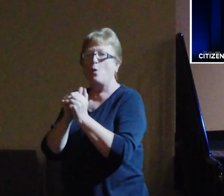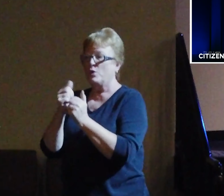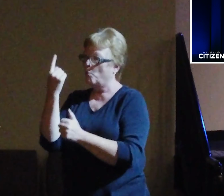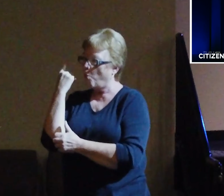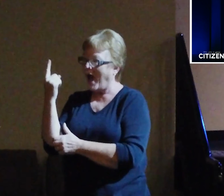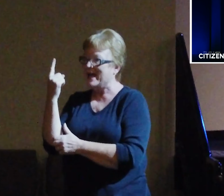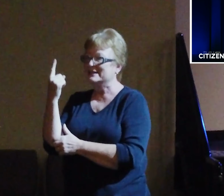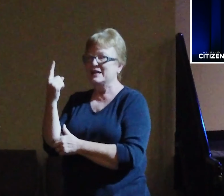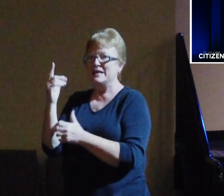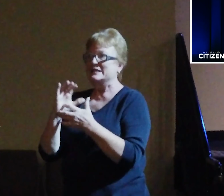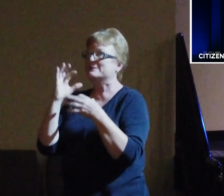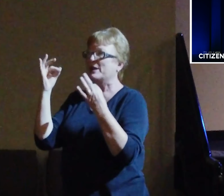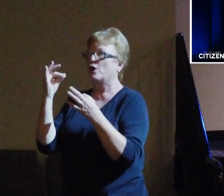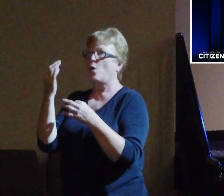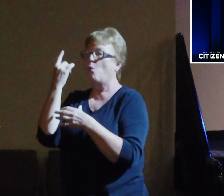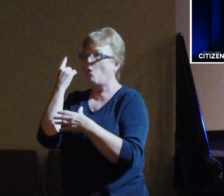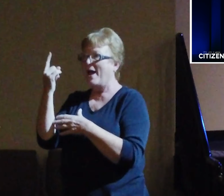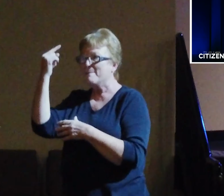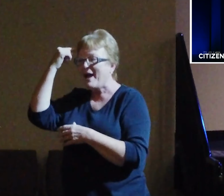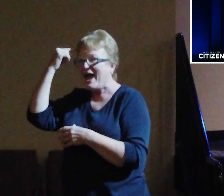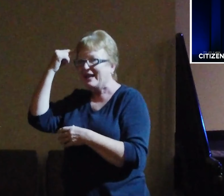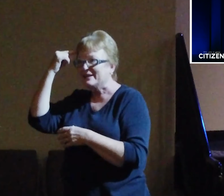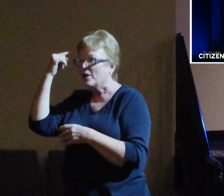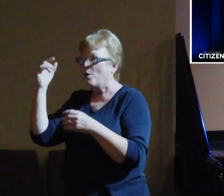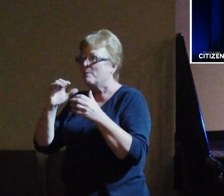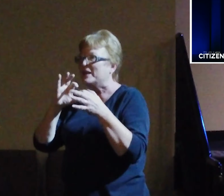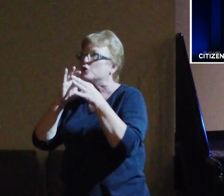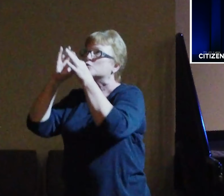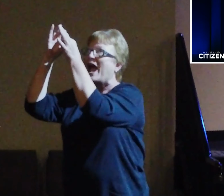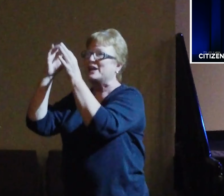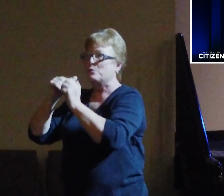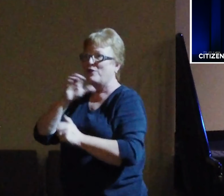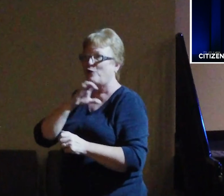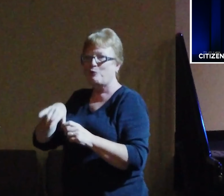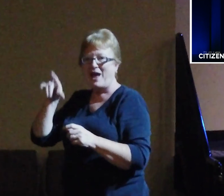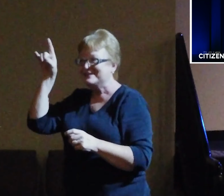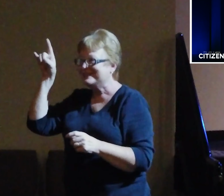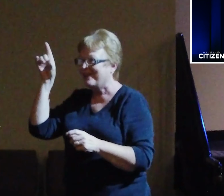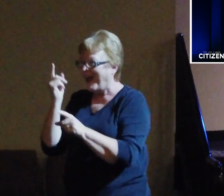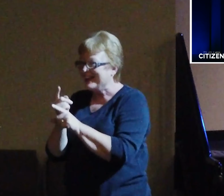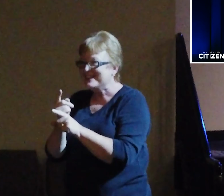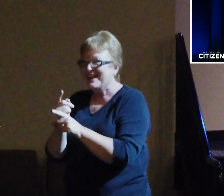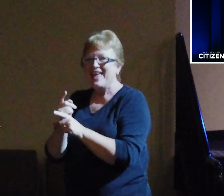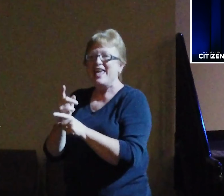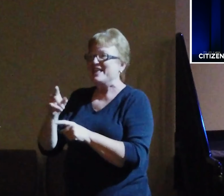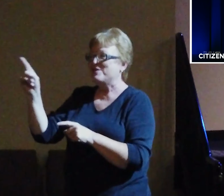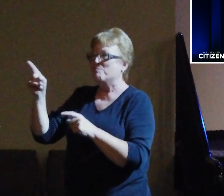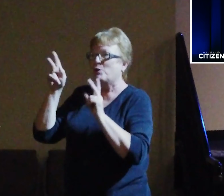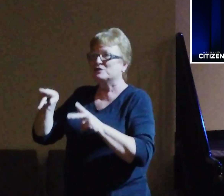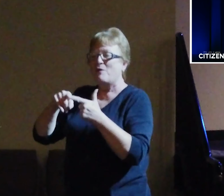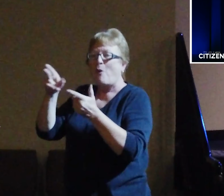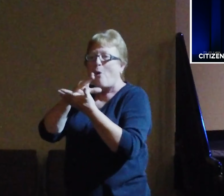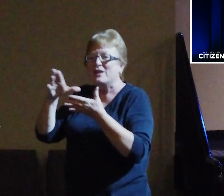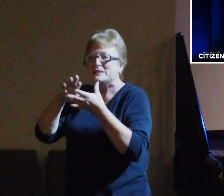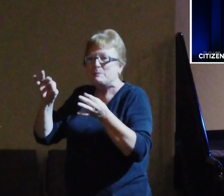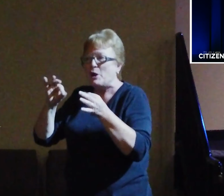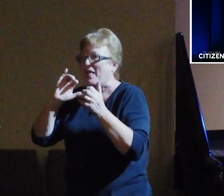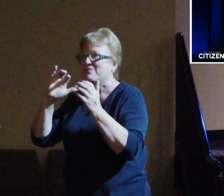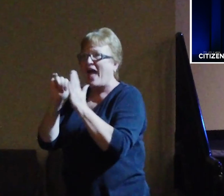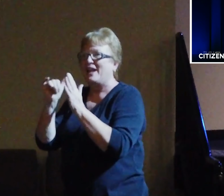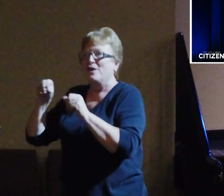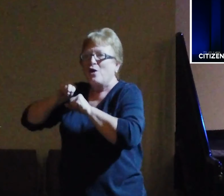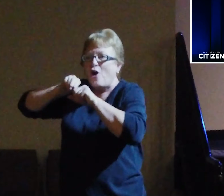mind. We are united in Christ, in the Holy Spirit who is in us. It's the person of the Holy Spirit that unites us in the gospel